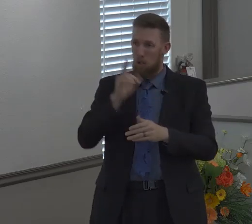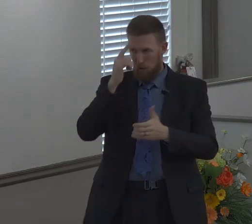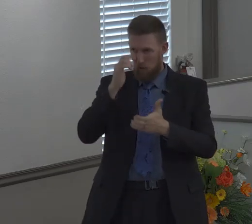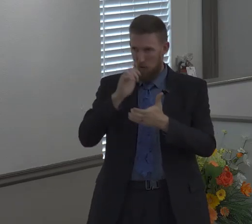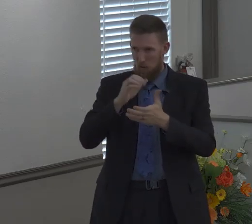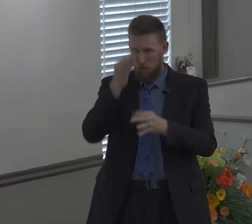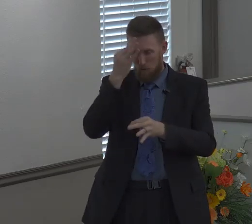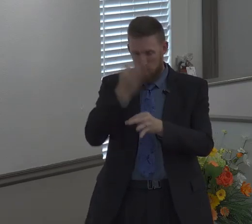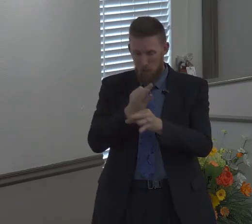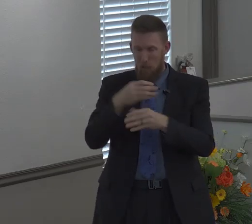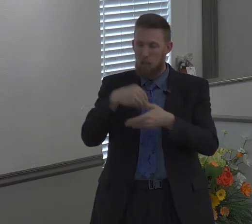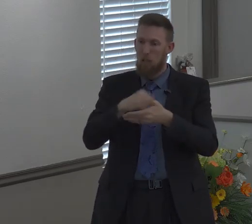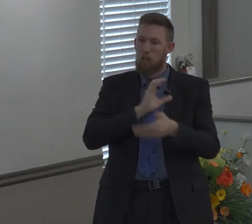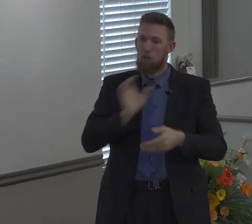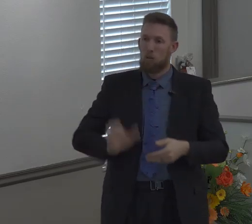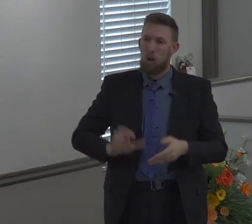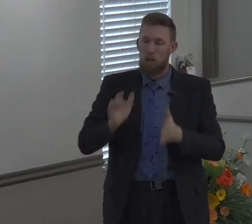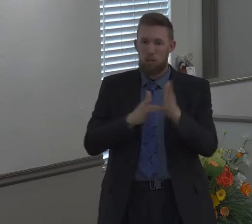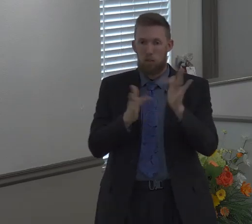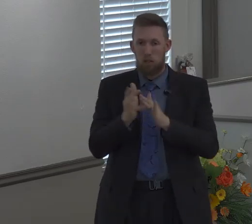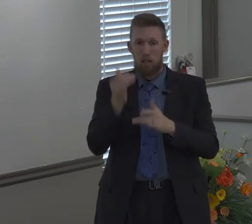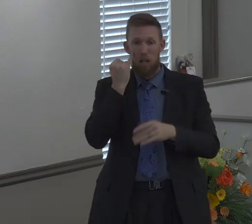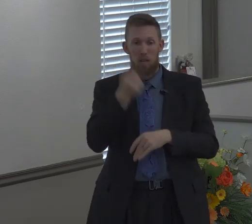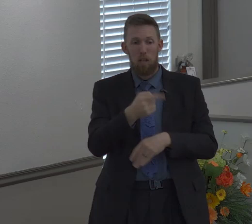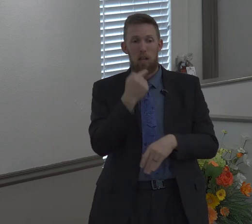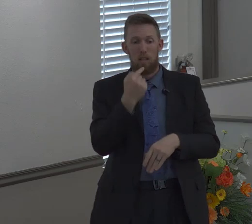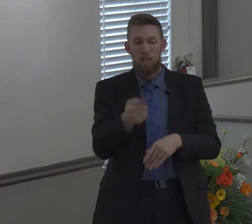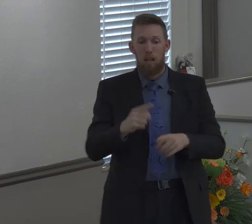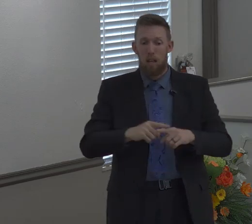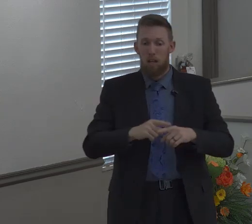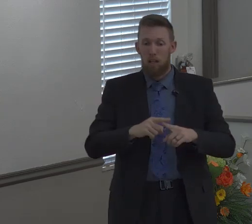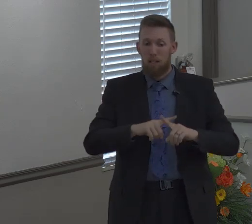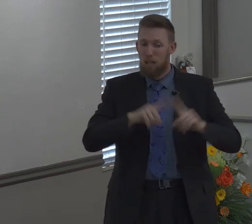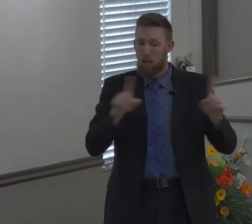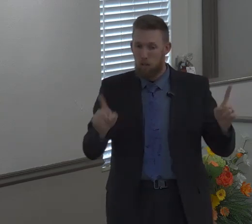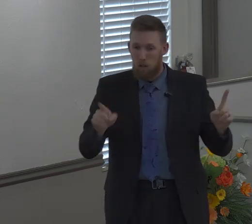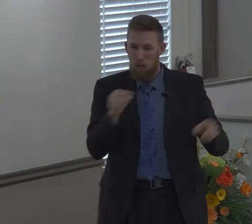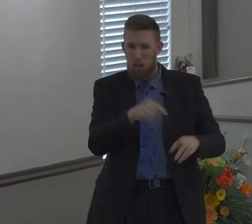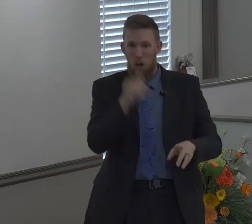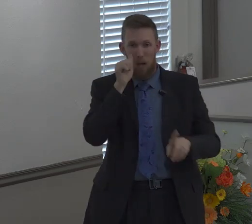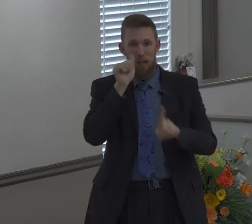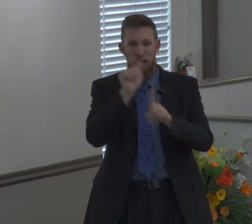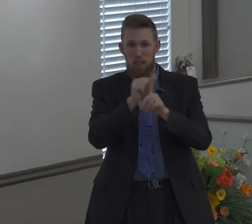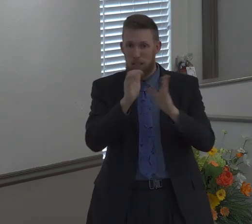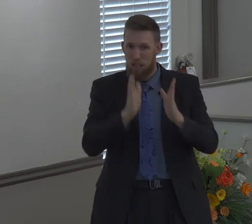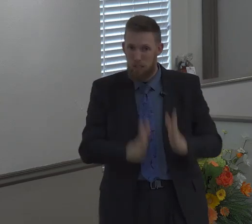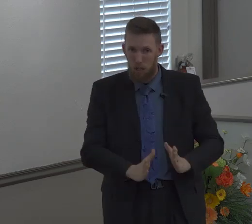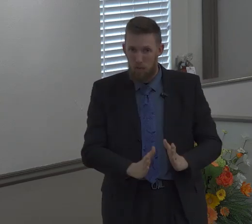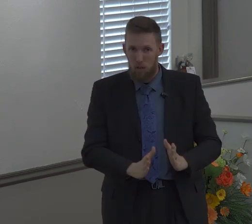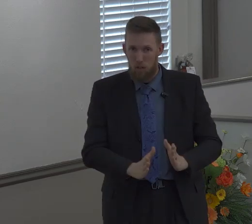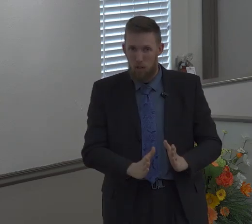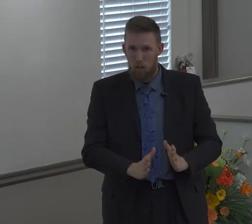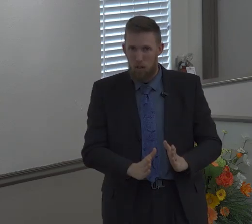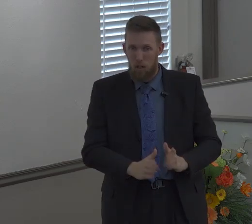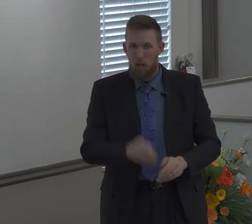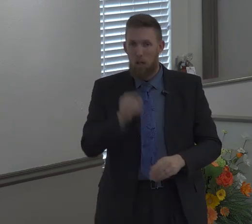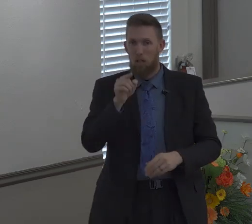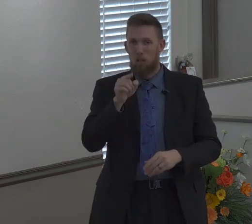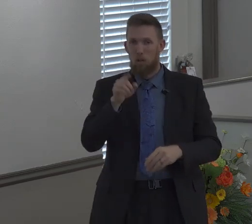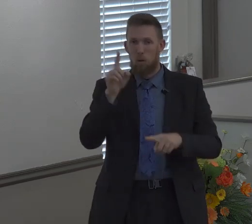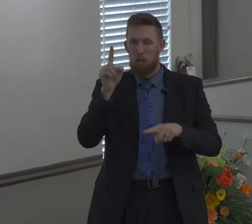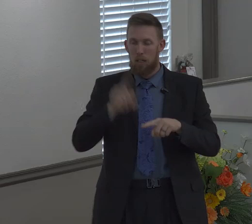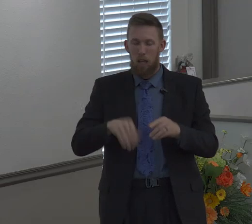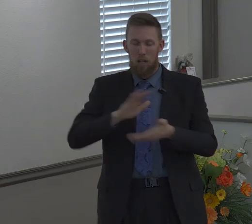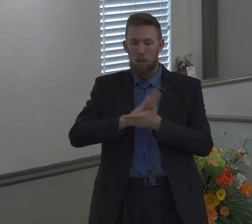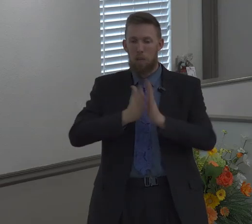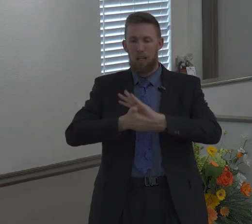And if someone says differently, they are a deceiver. And you need to